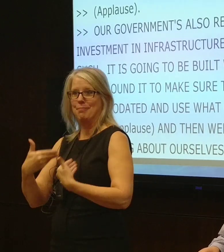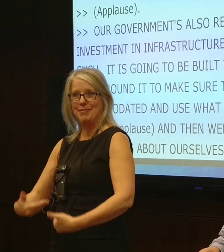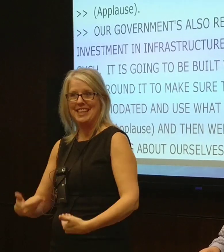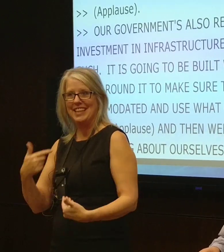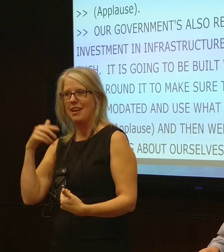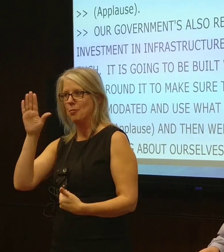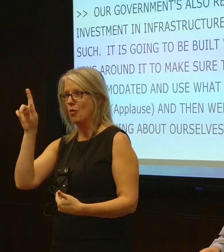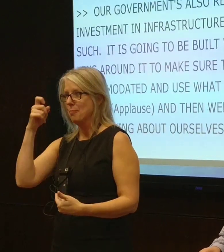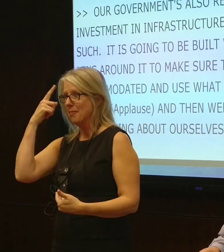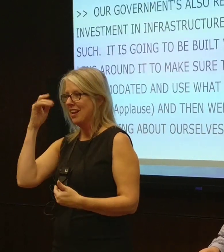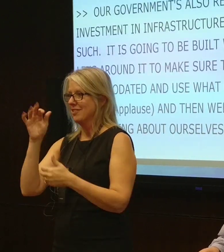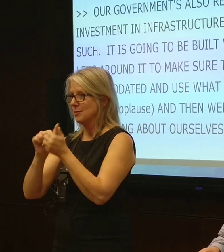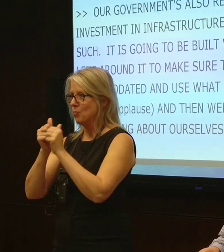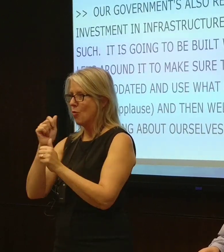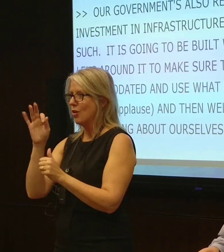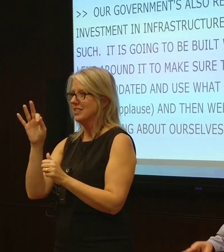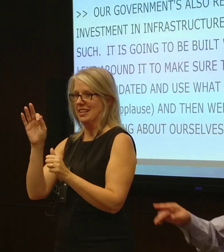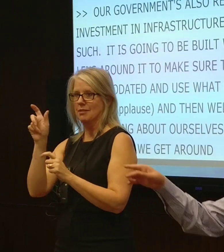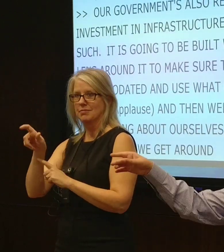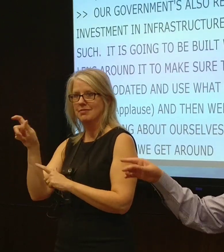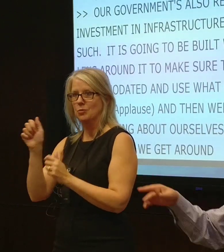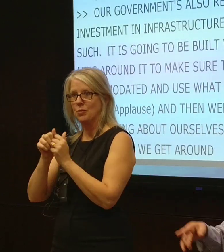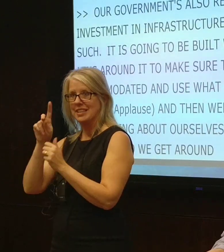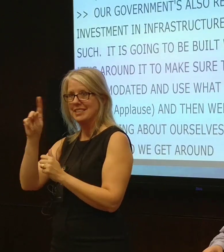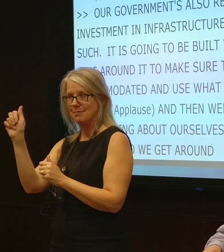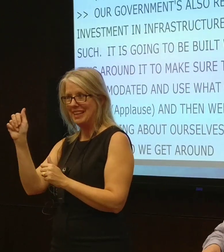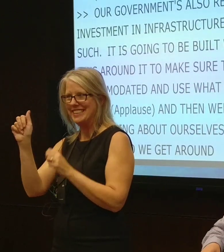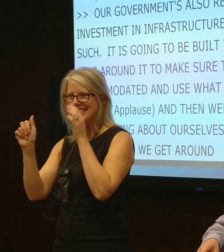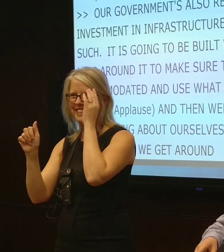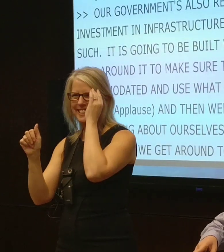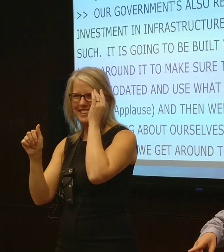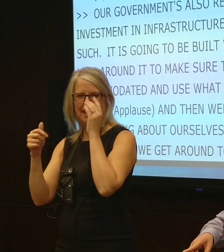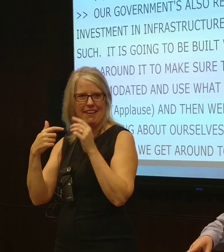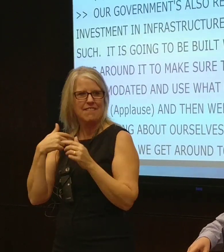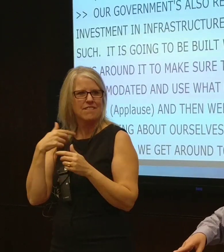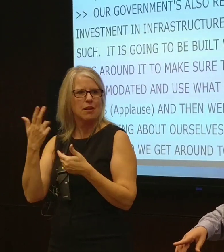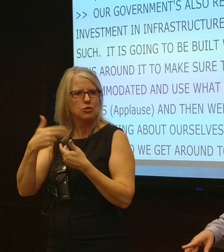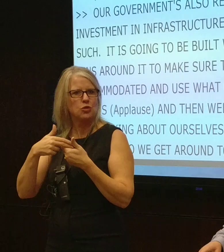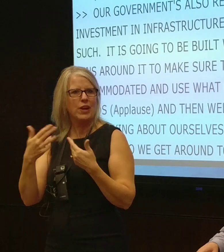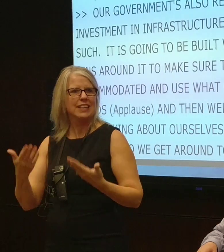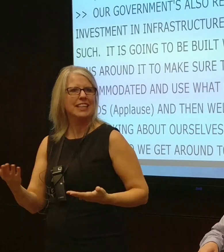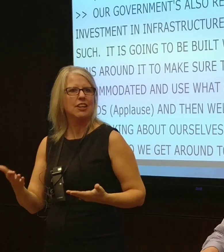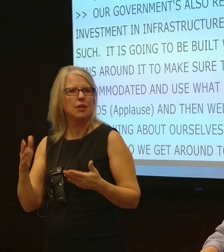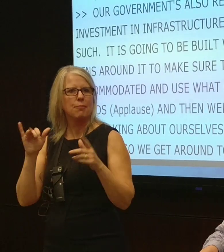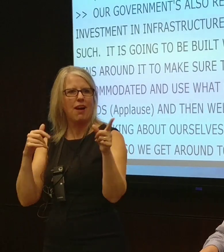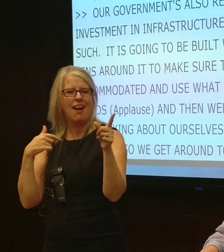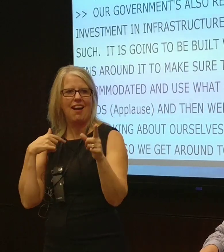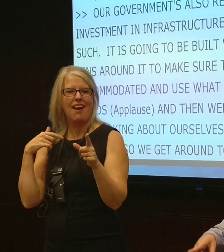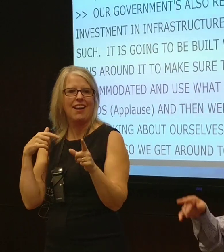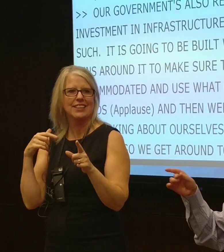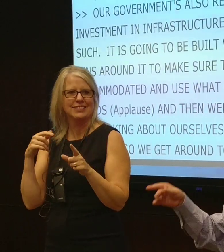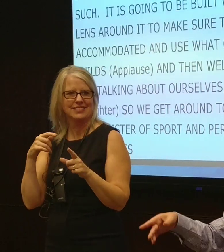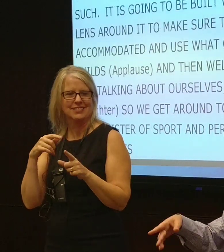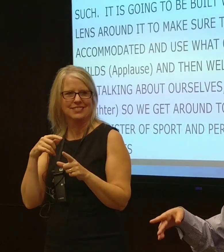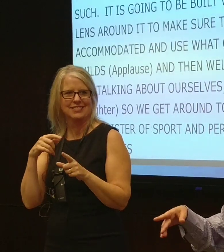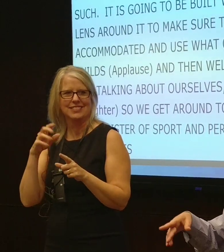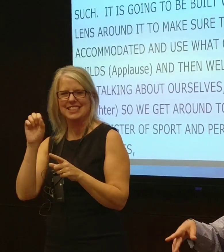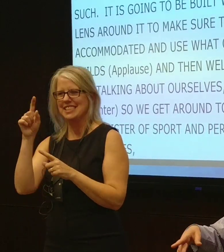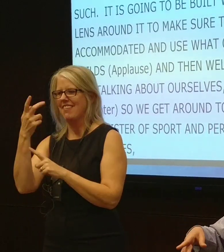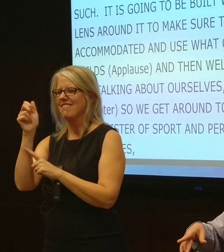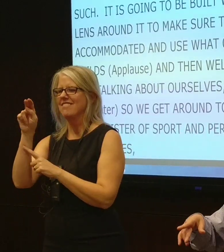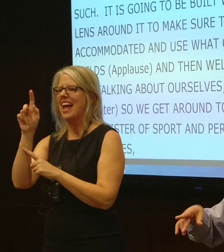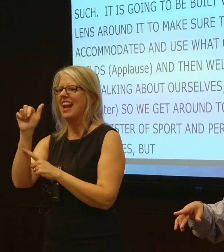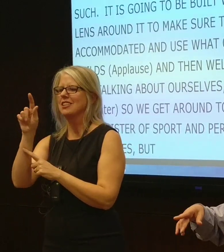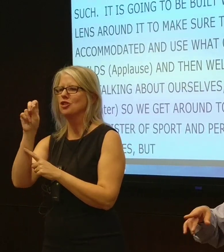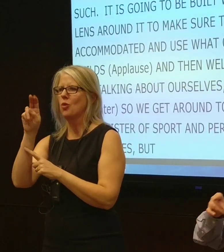your Minister of Sport and Persons with Disabilities. So before I go first, I'm also joined here by my Parliamentary Secretary, Stephane